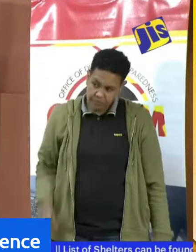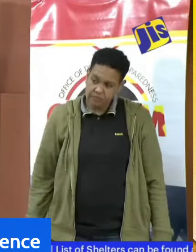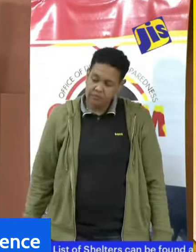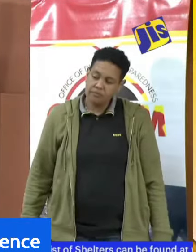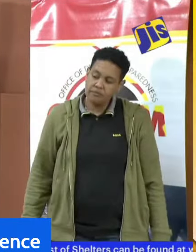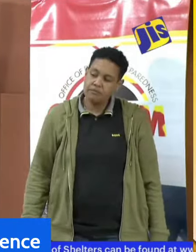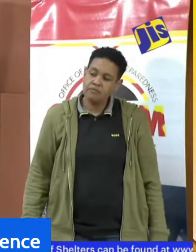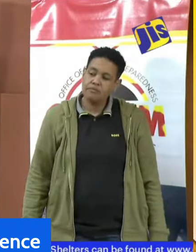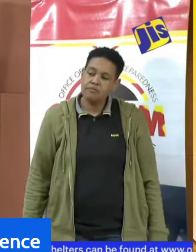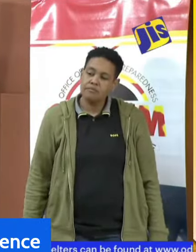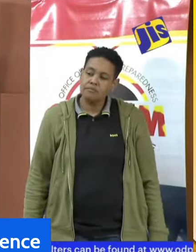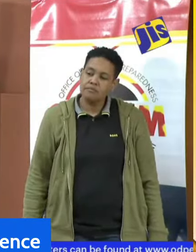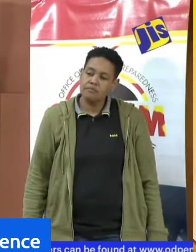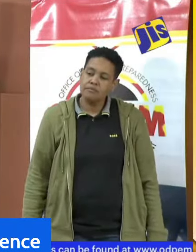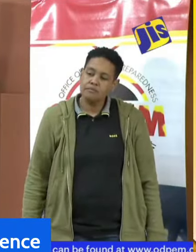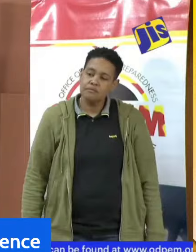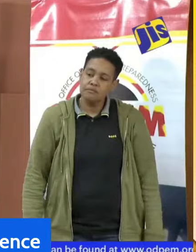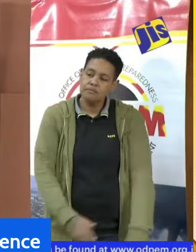in terms of